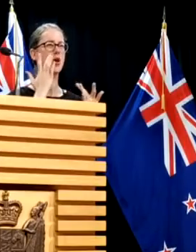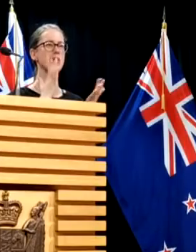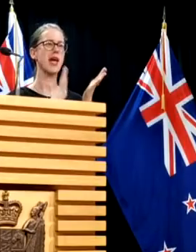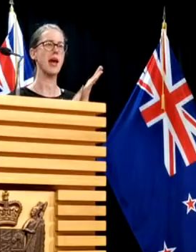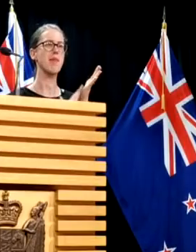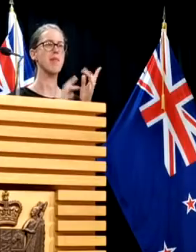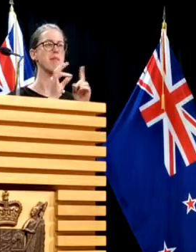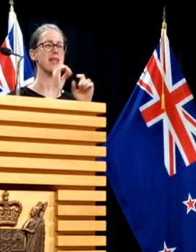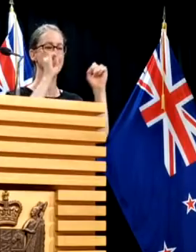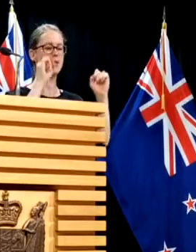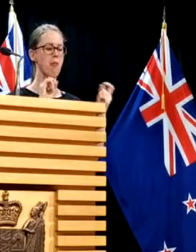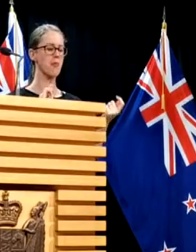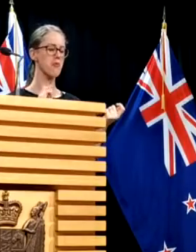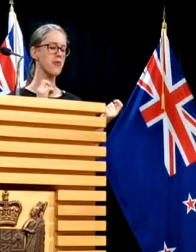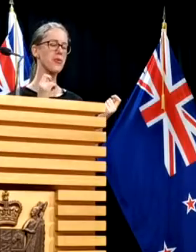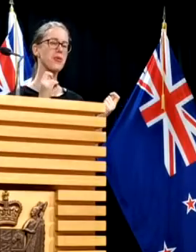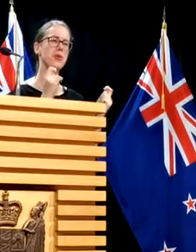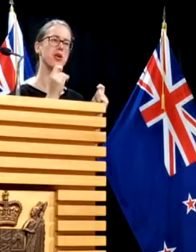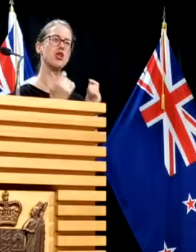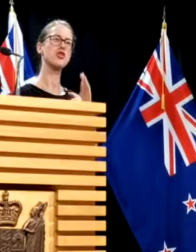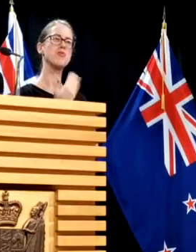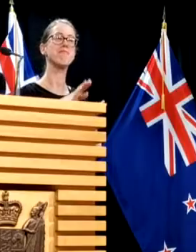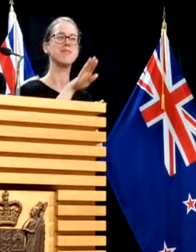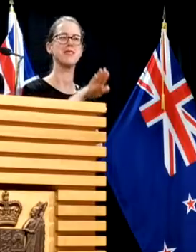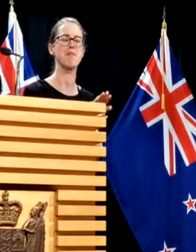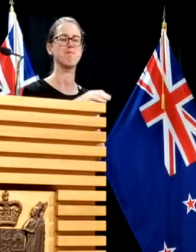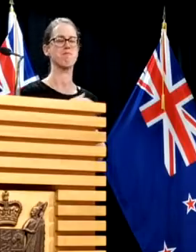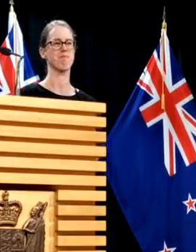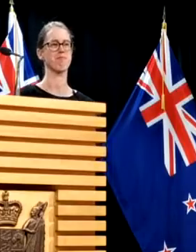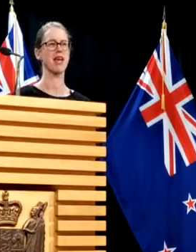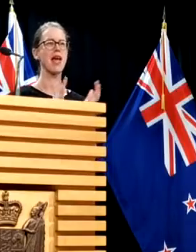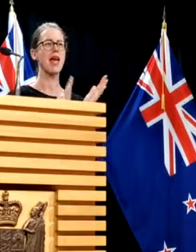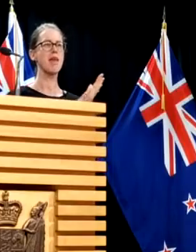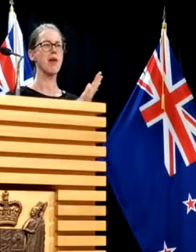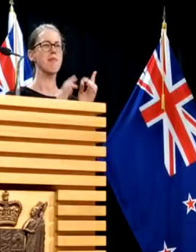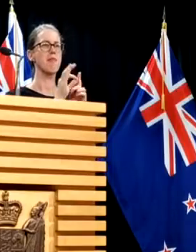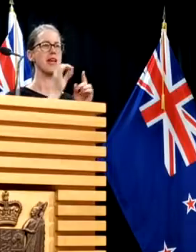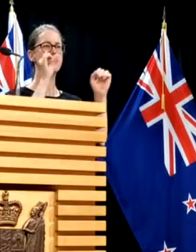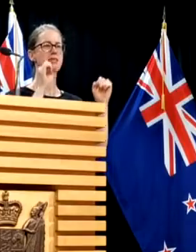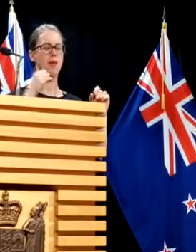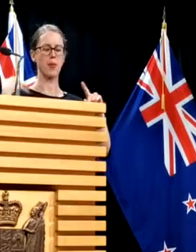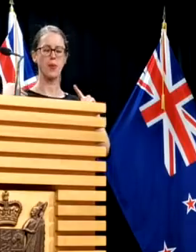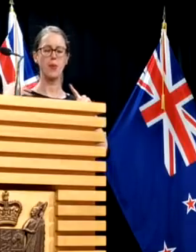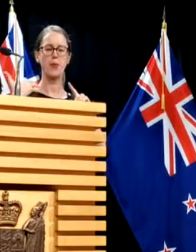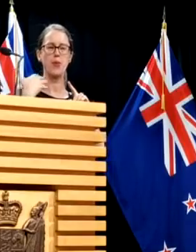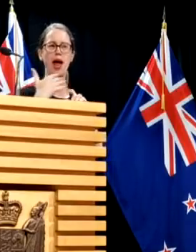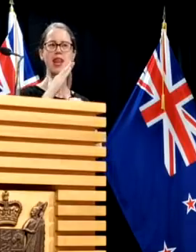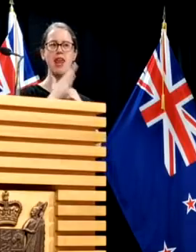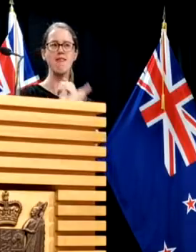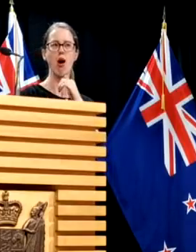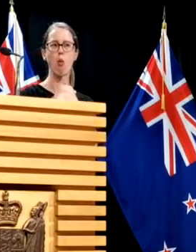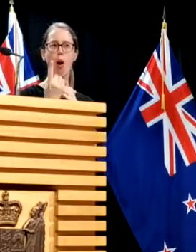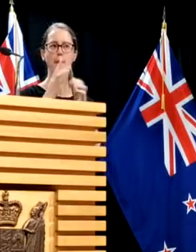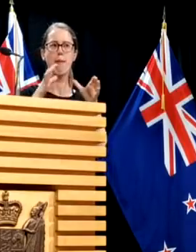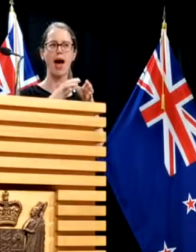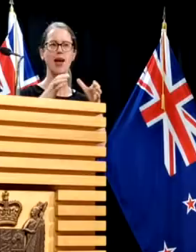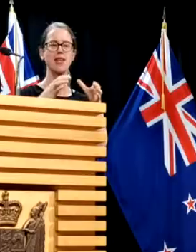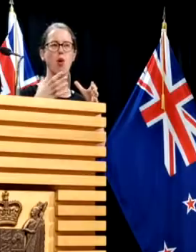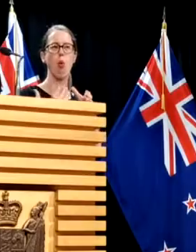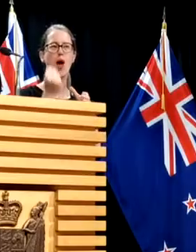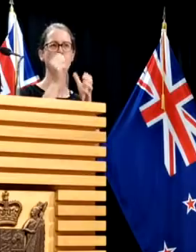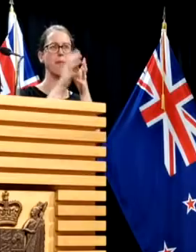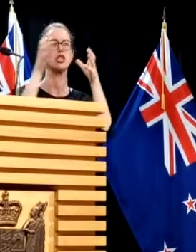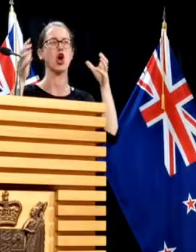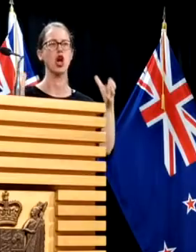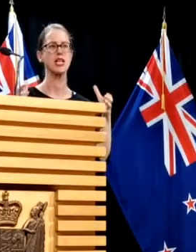MMP. Never before has one party won a majority under MMP, but that is not to say the principles of